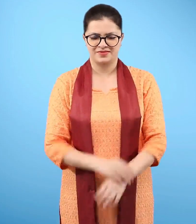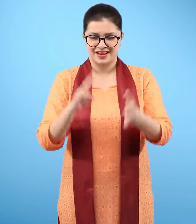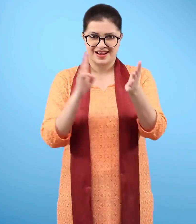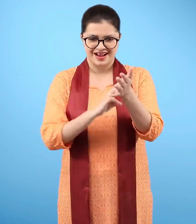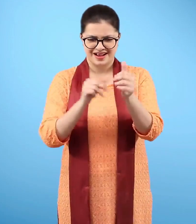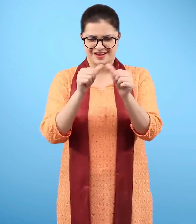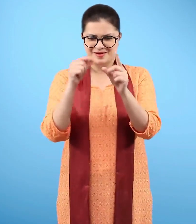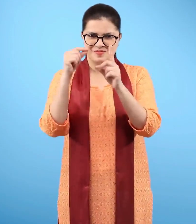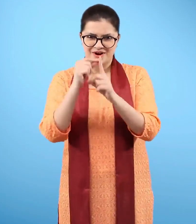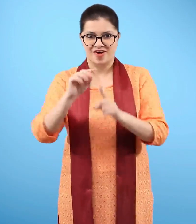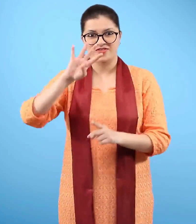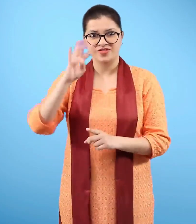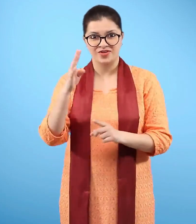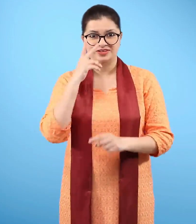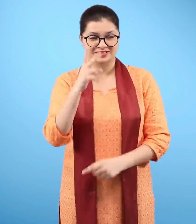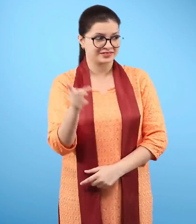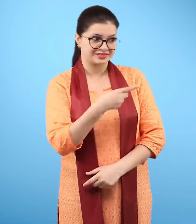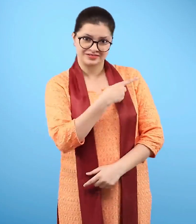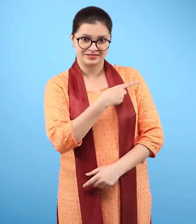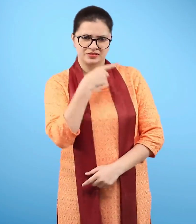Find out from map 4.